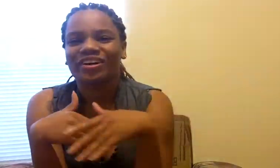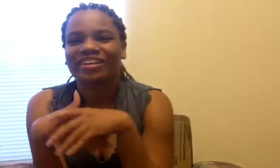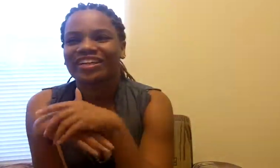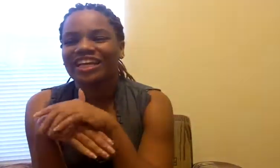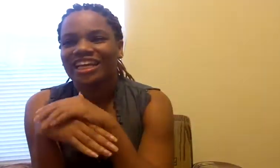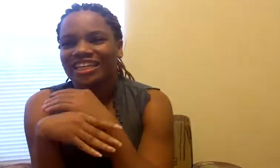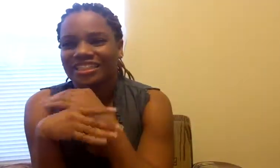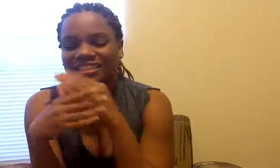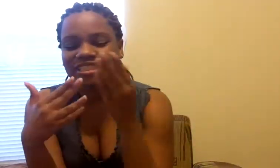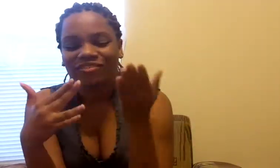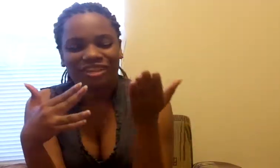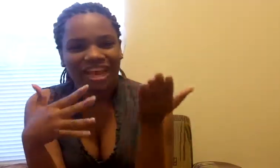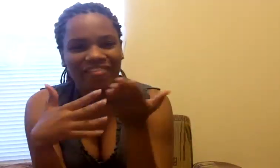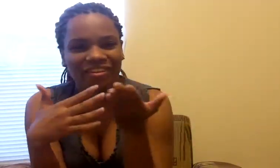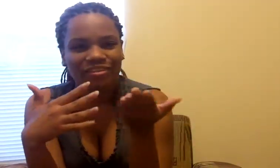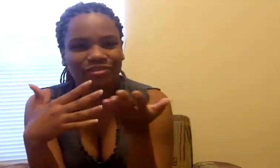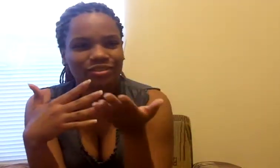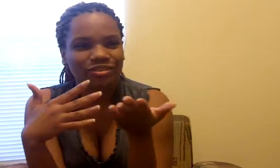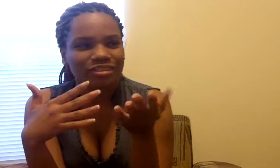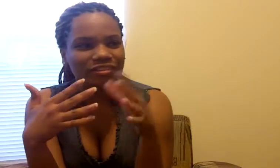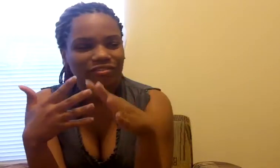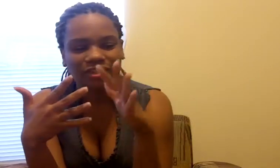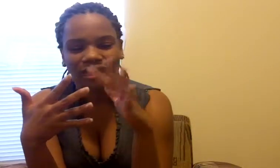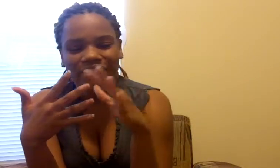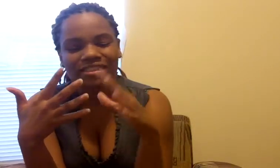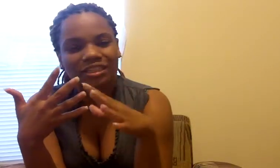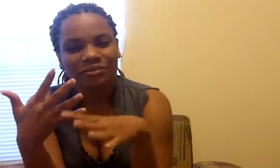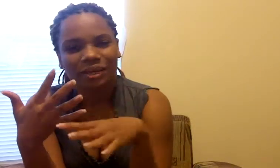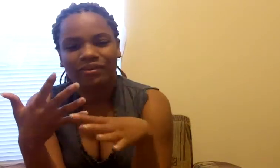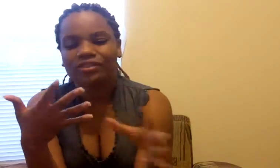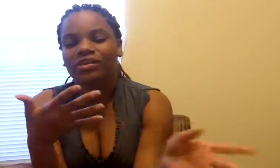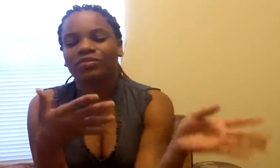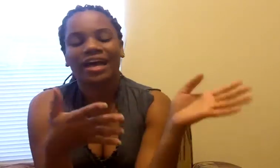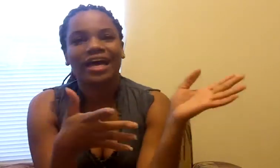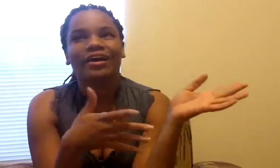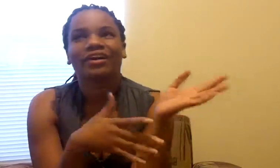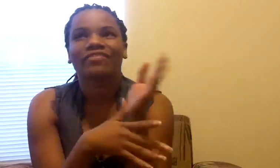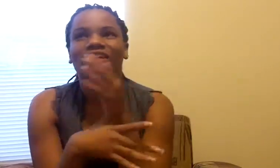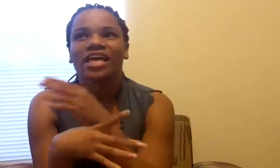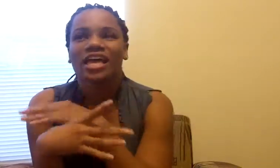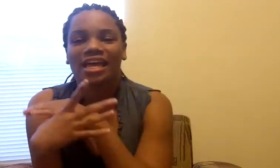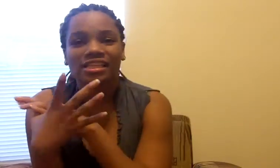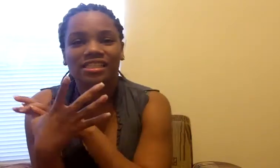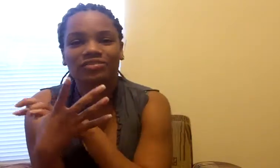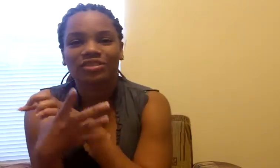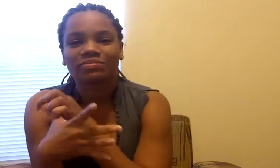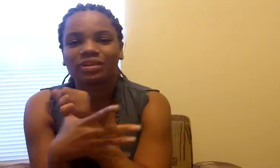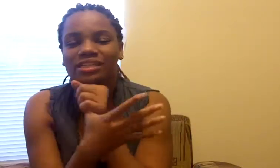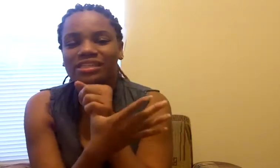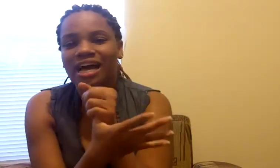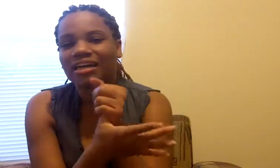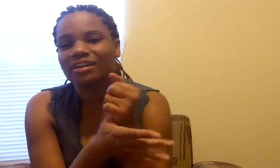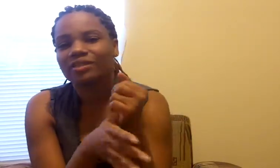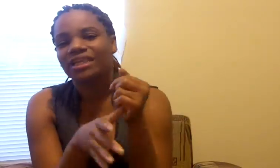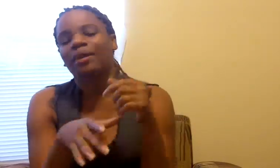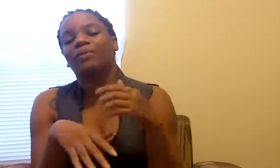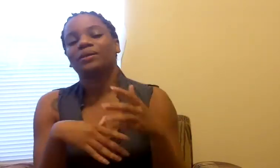are different avenues or different like sub areas. So you have ASL, which is American Sign Language, and pretty